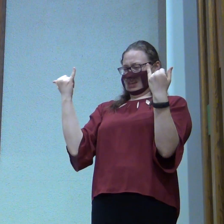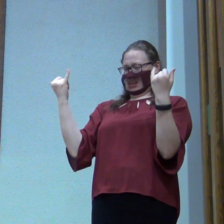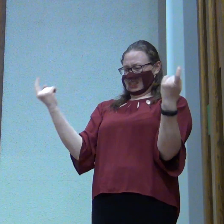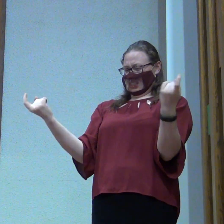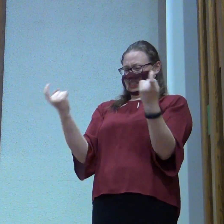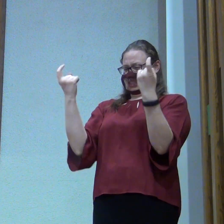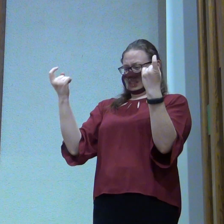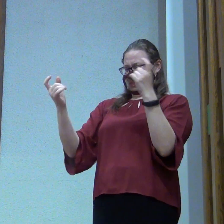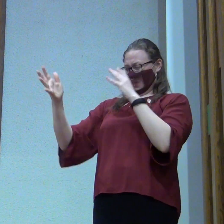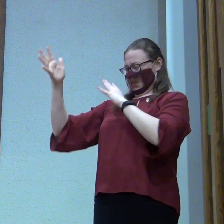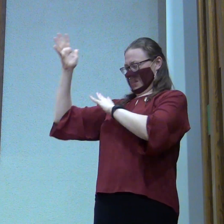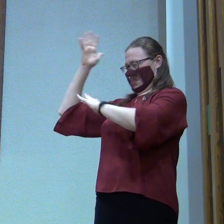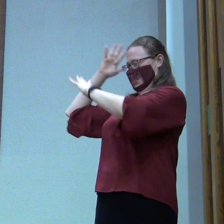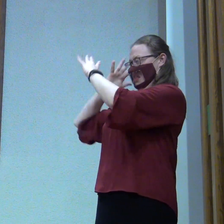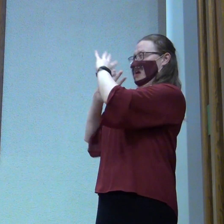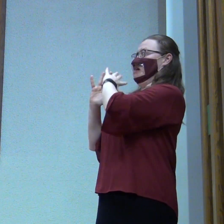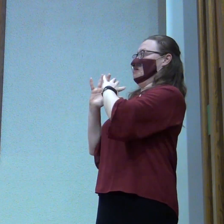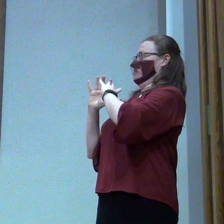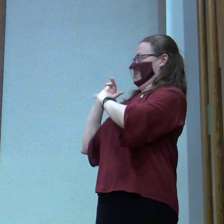was not beautiful.